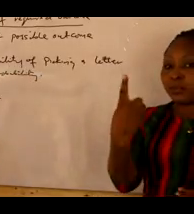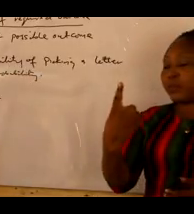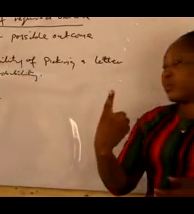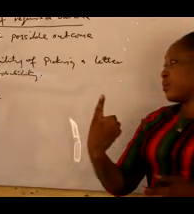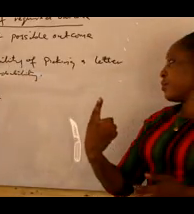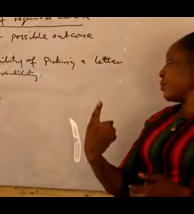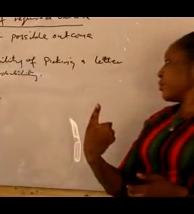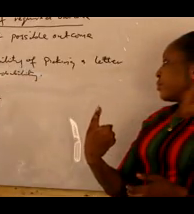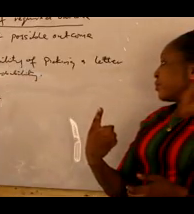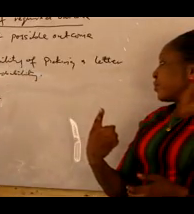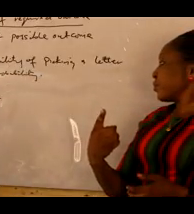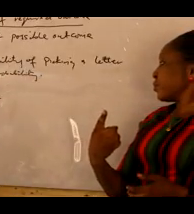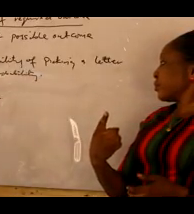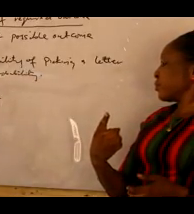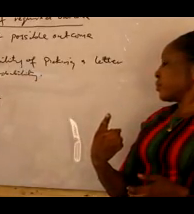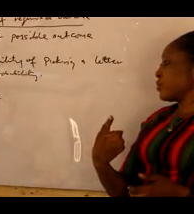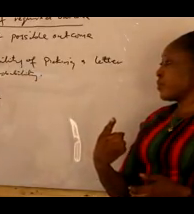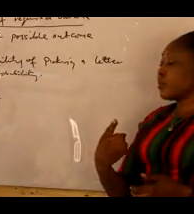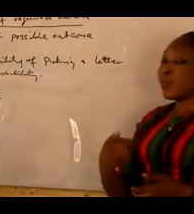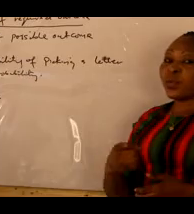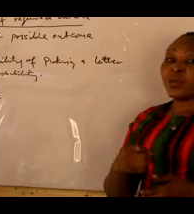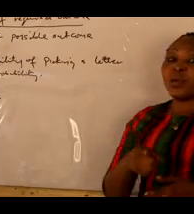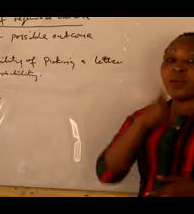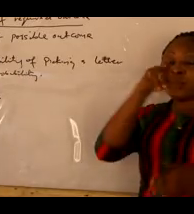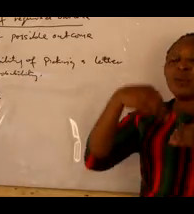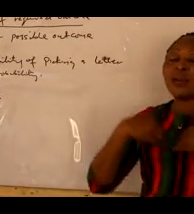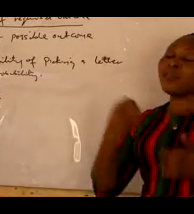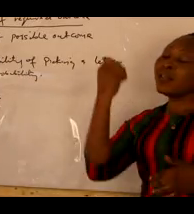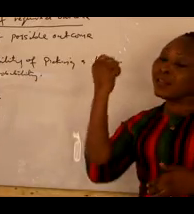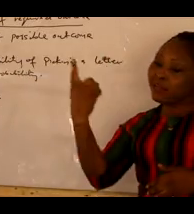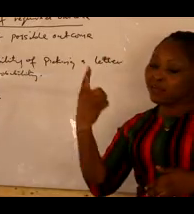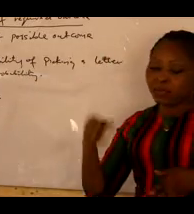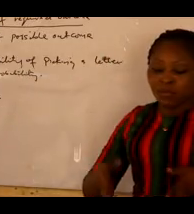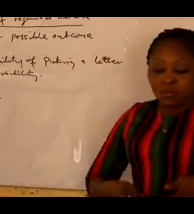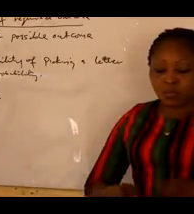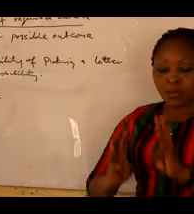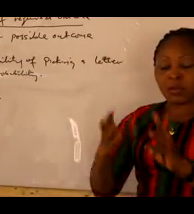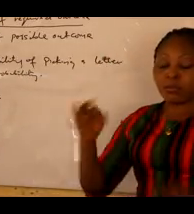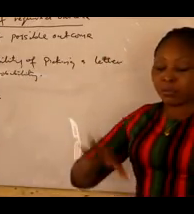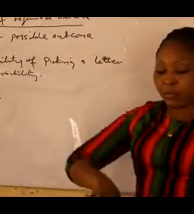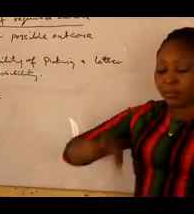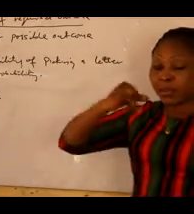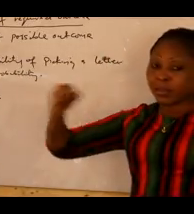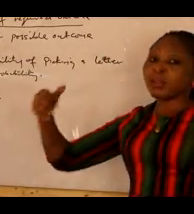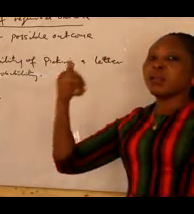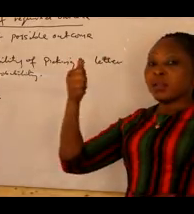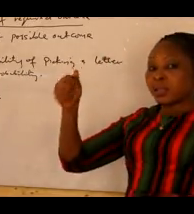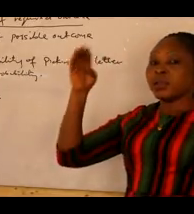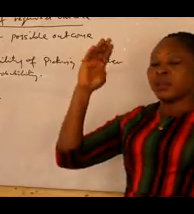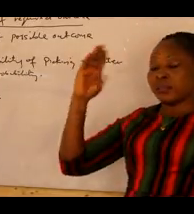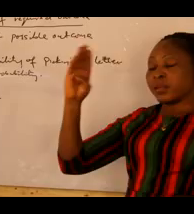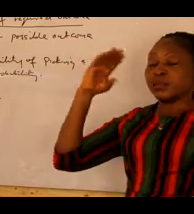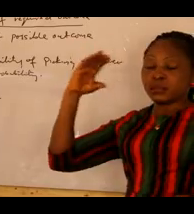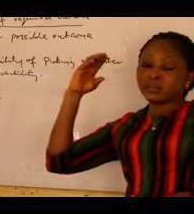You have 11 letters. So you have 11 chances of picking the letter. So once, if